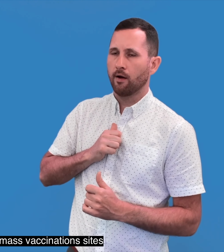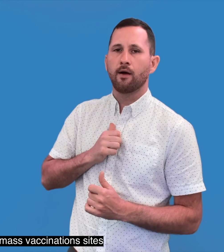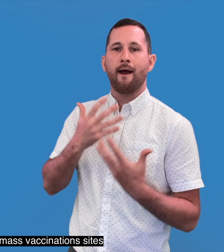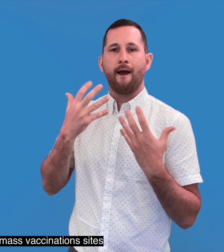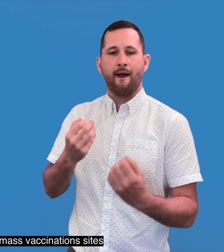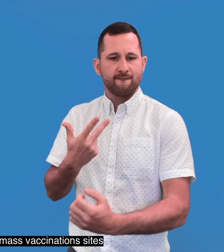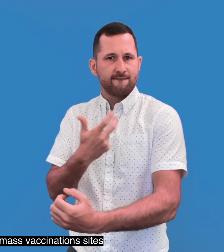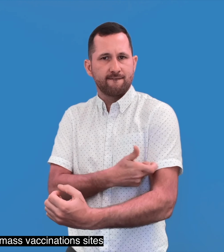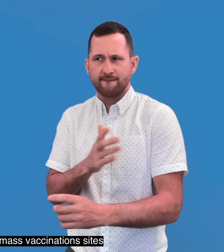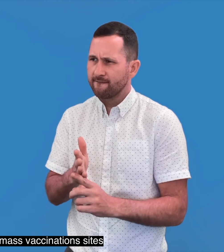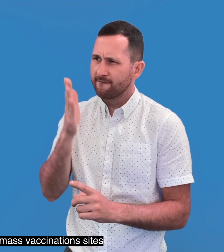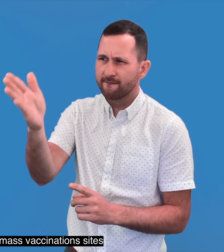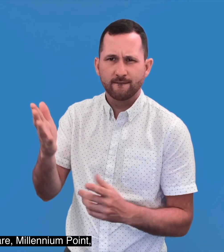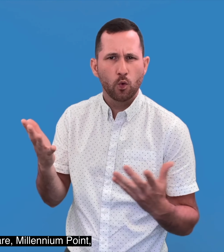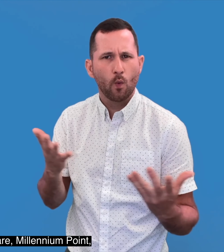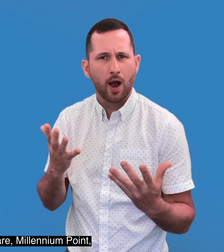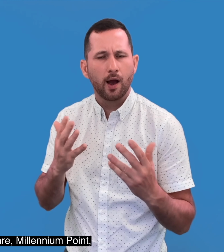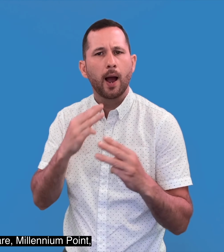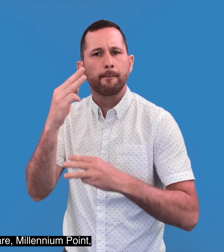vaccination sites, and these are